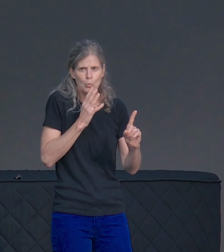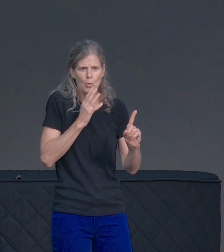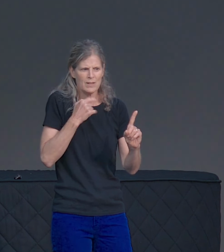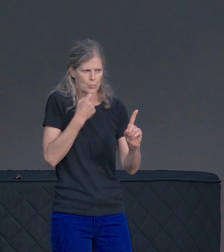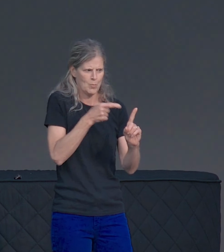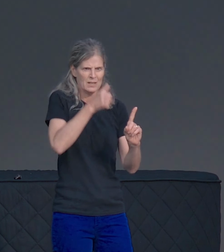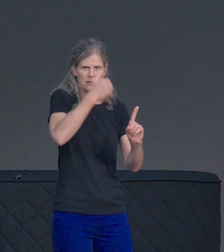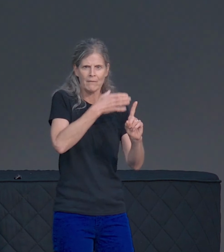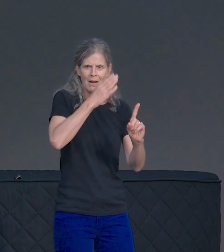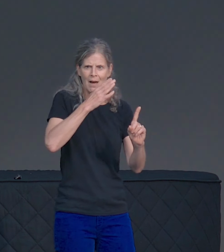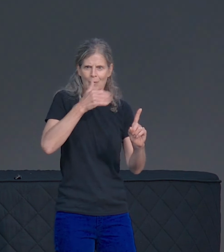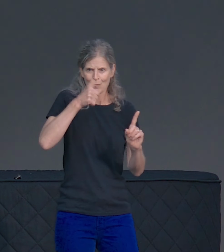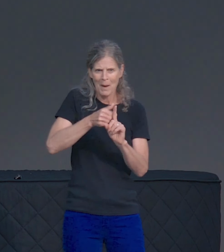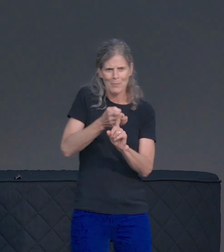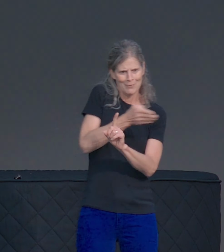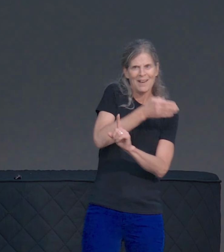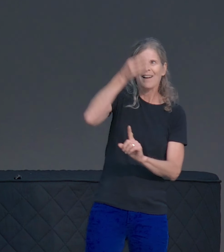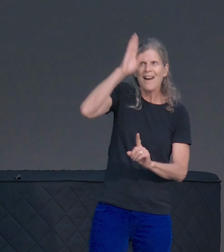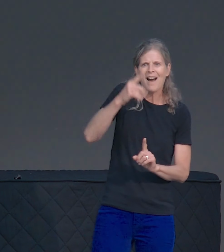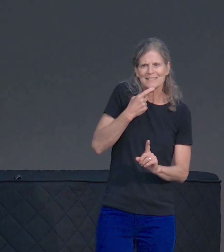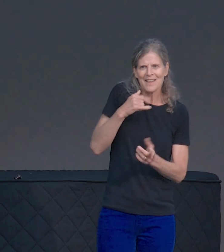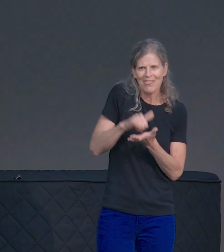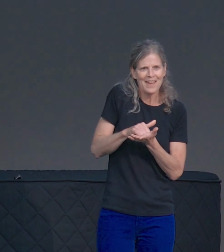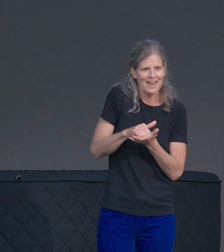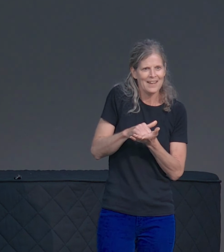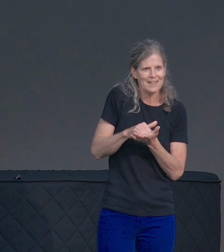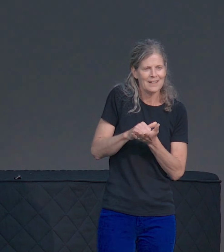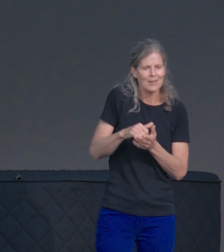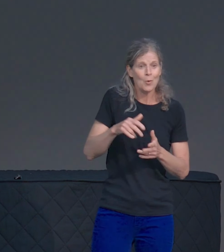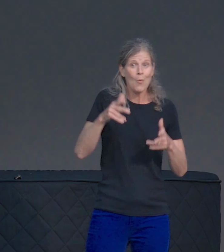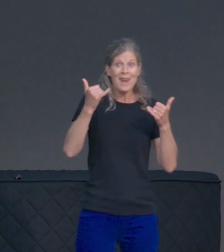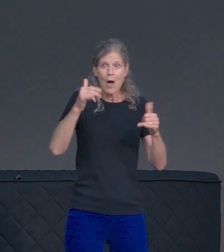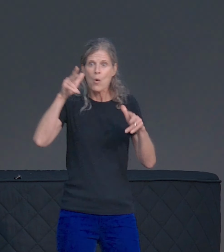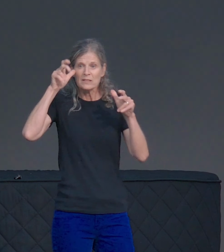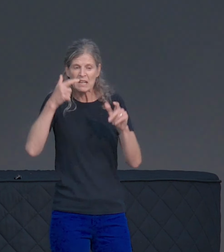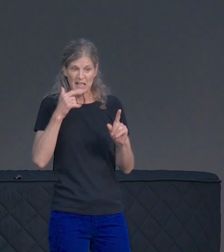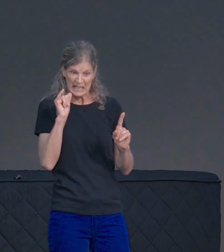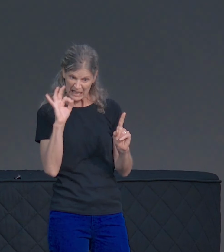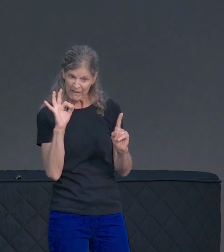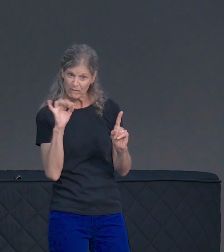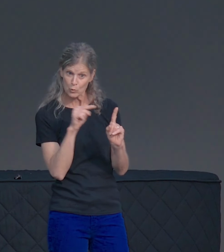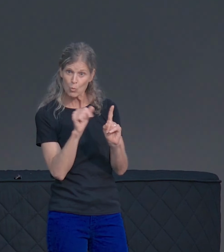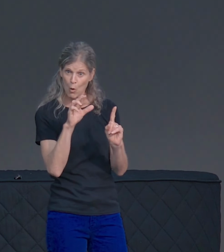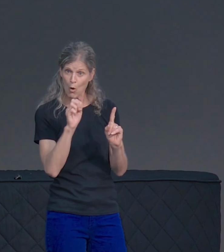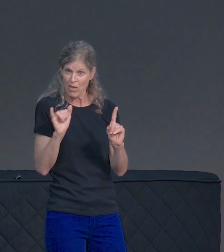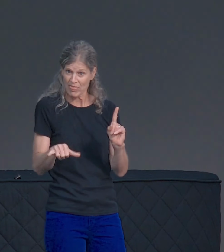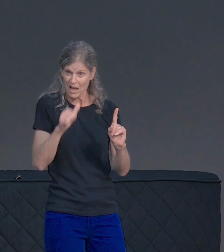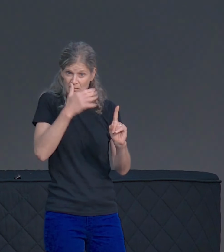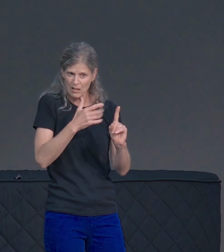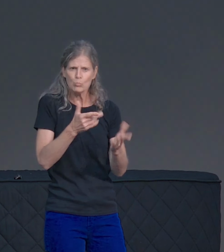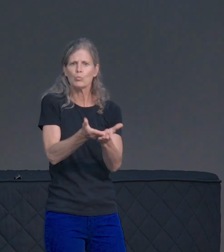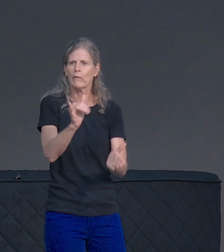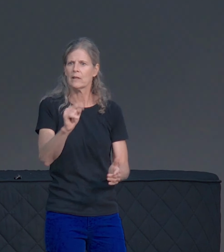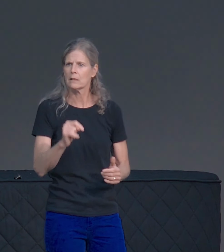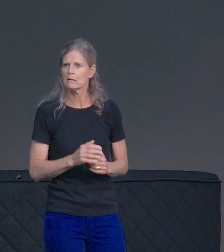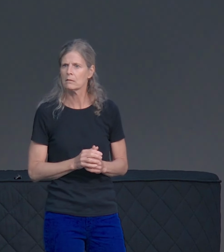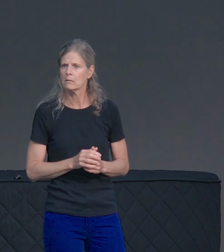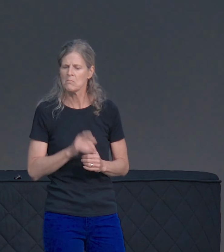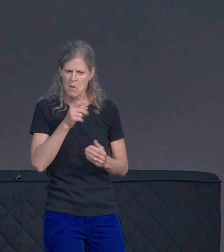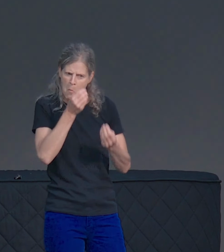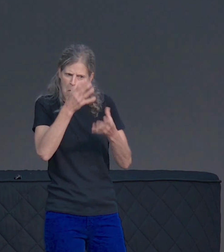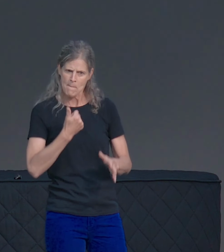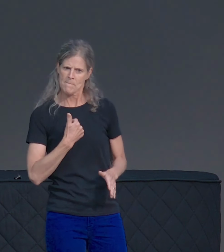is. God the Father, speaking from heaven. And Satan says, if you are the Son of God, prove it by